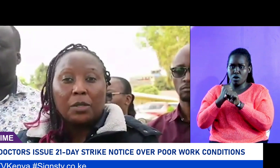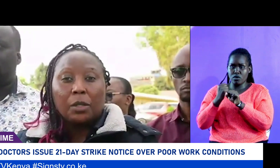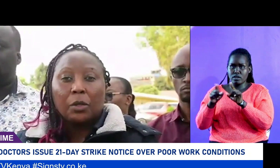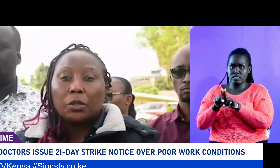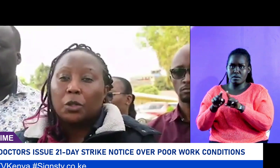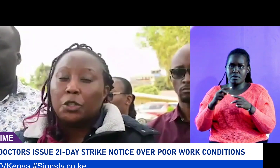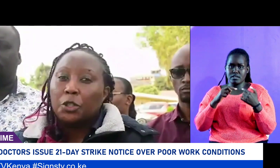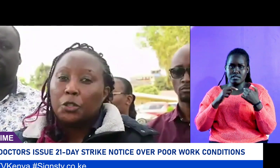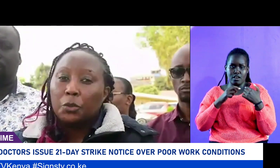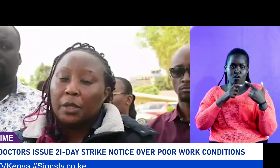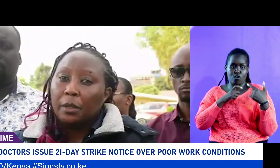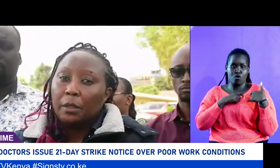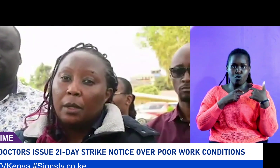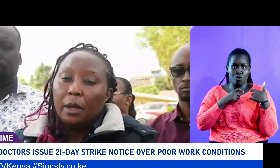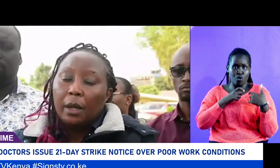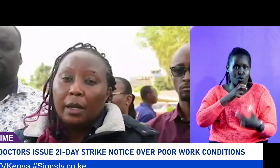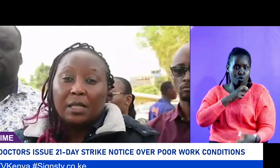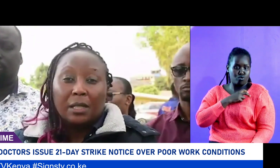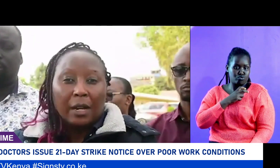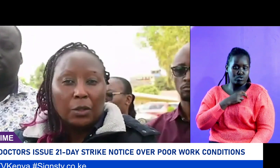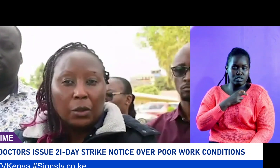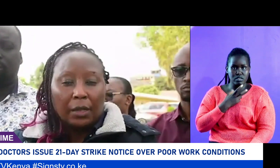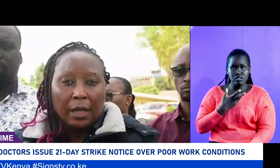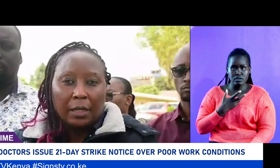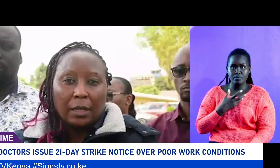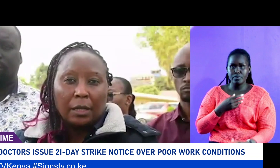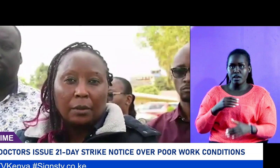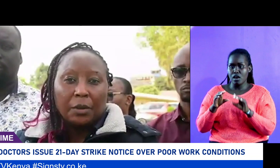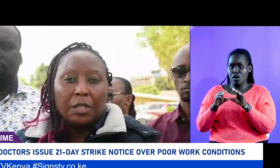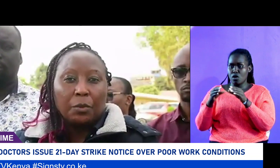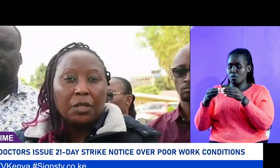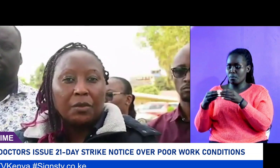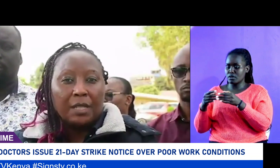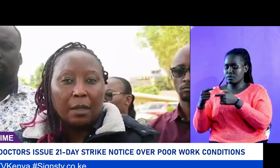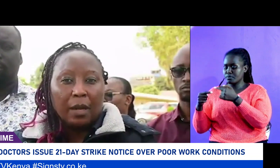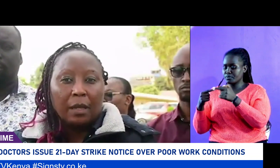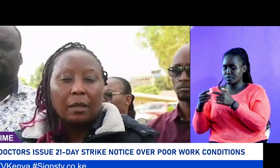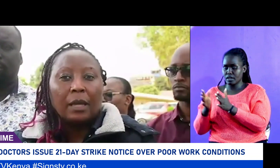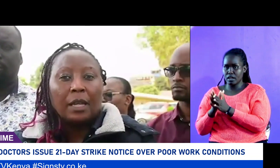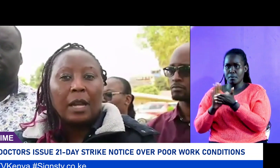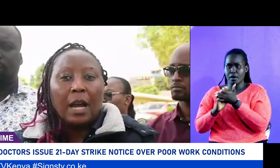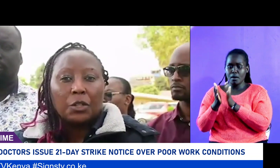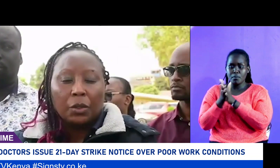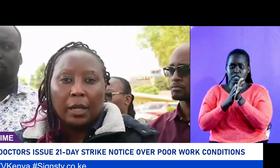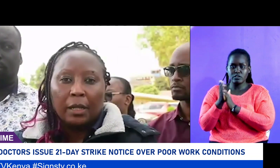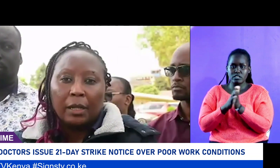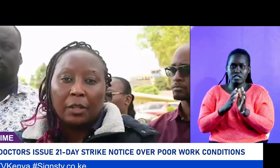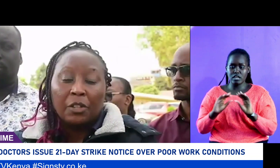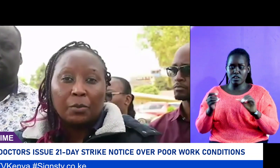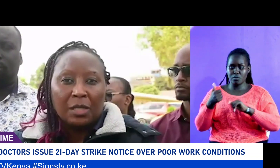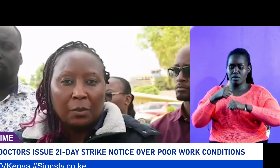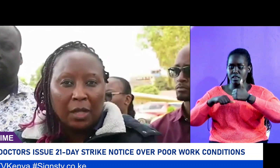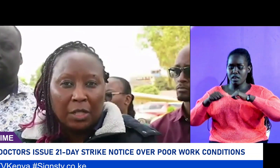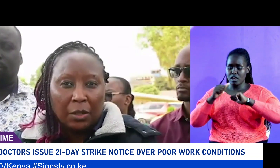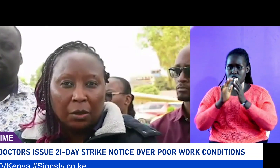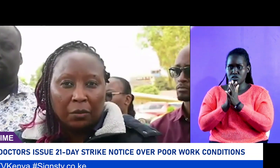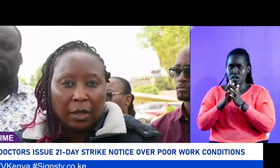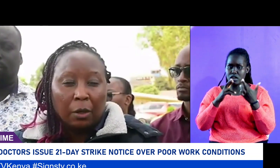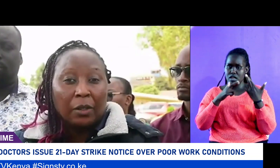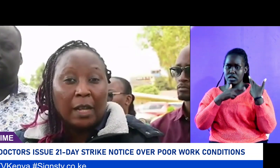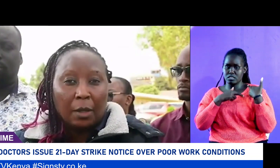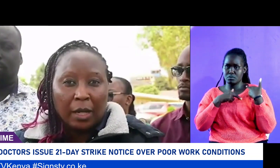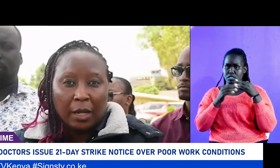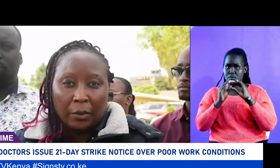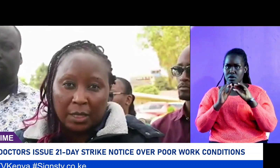our members will not continue to be disgruntled and be demotivated by the inaction and irresponsibility